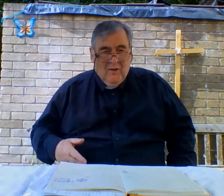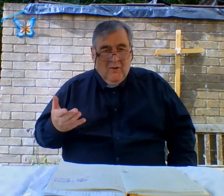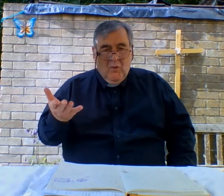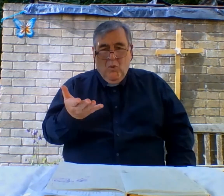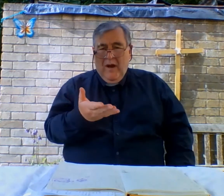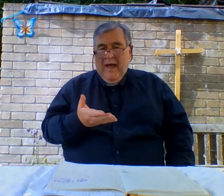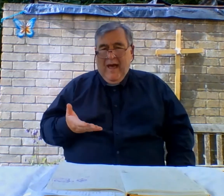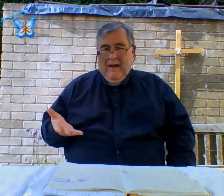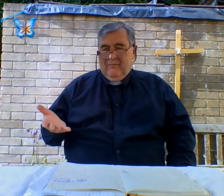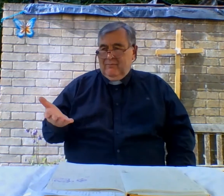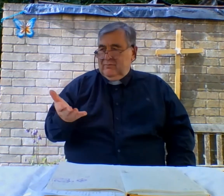Where?